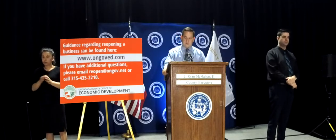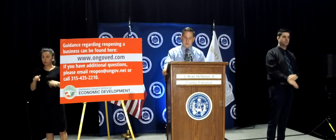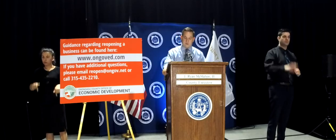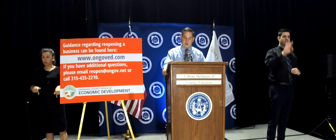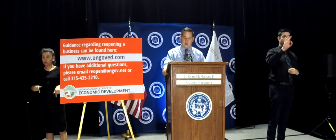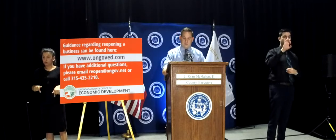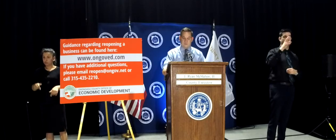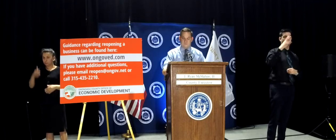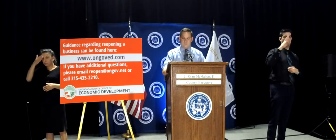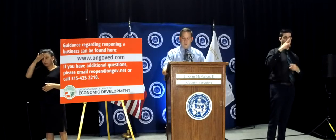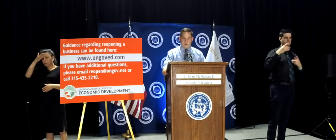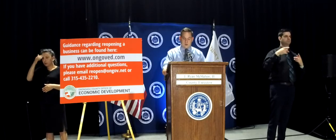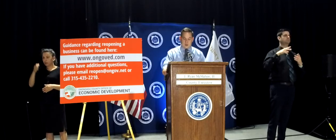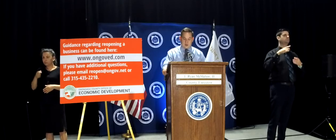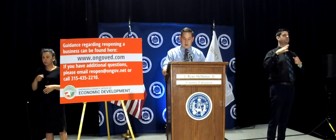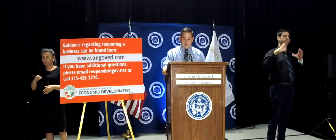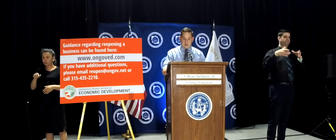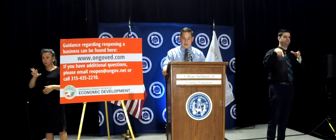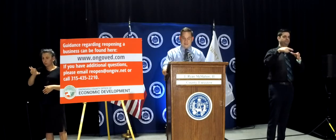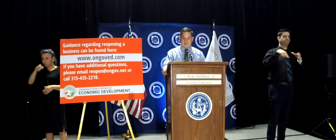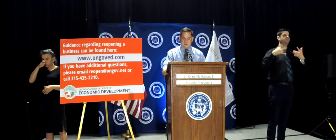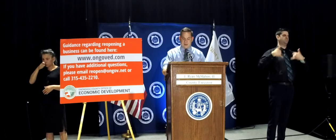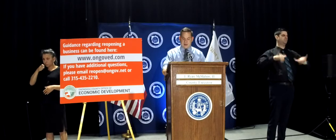1,180 people have recovered.